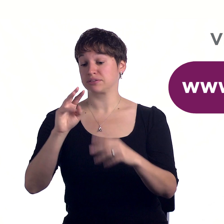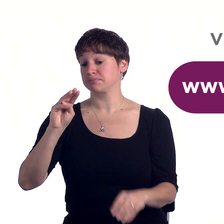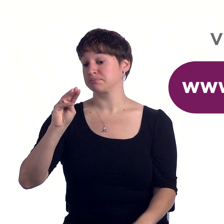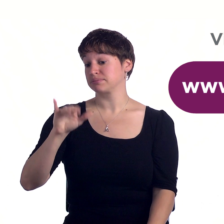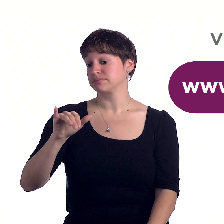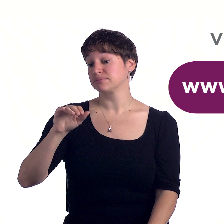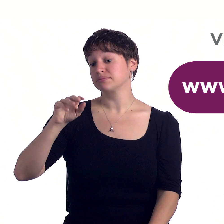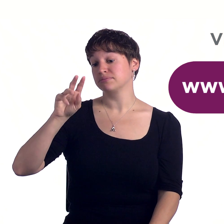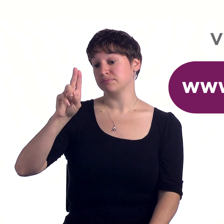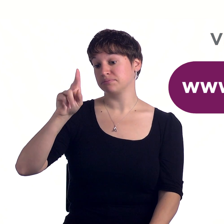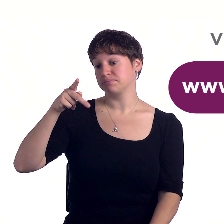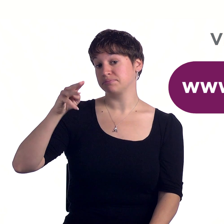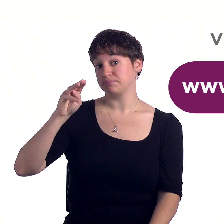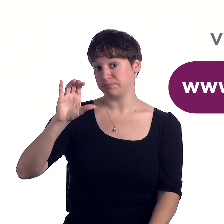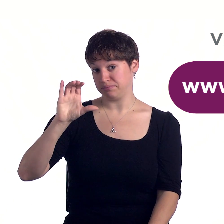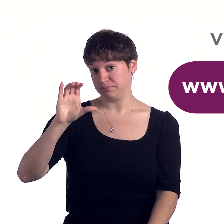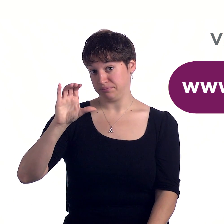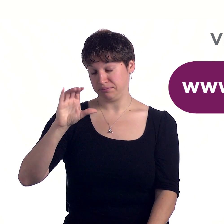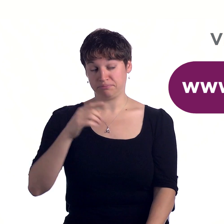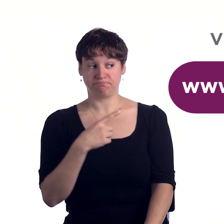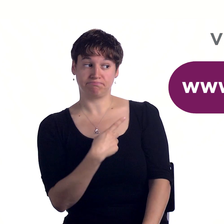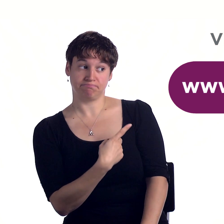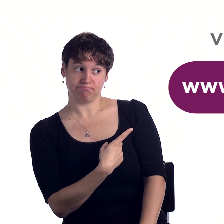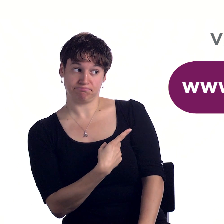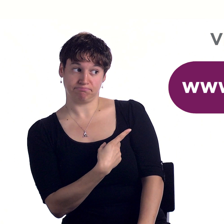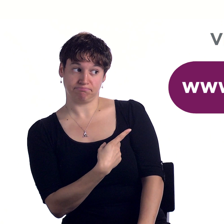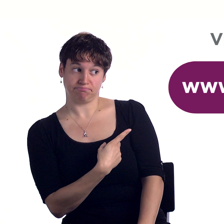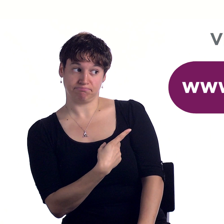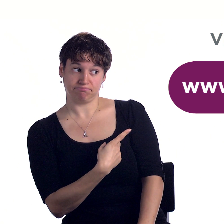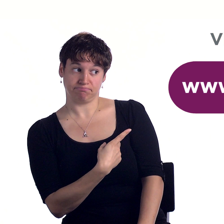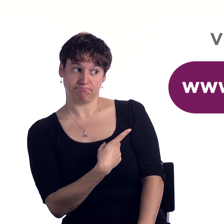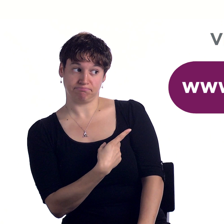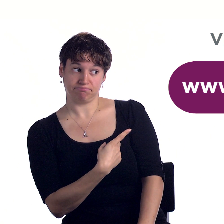Visit My UPMC at